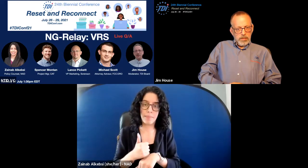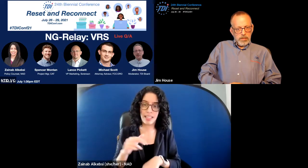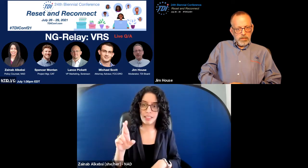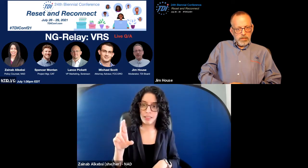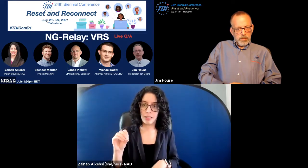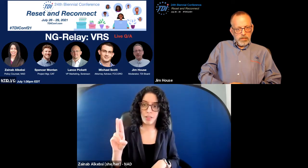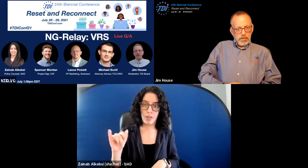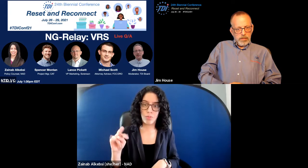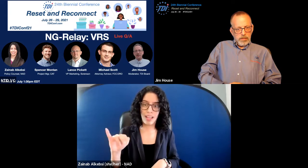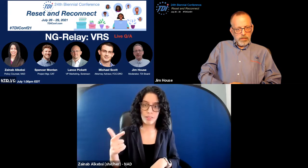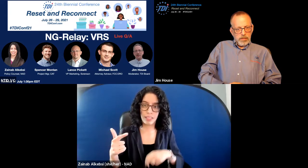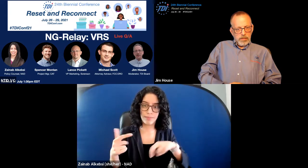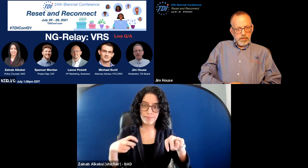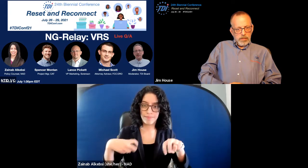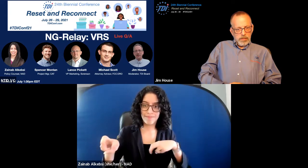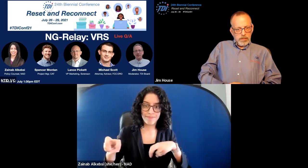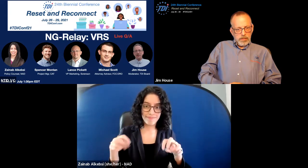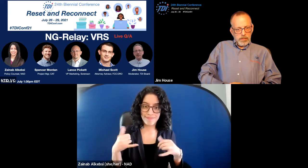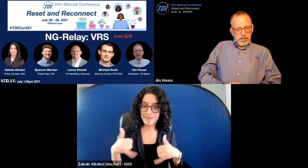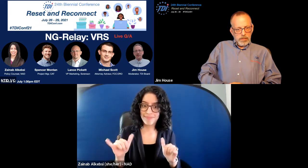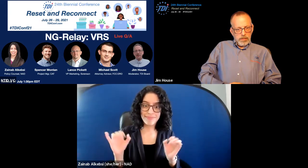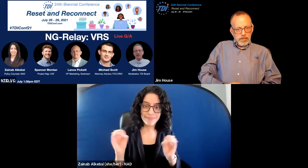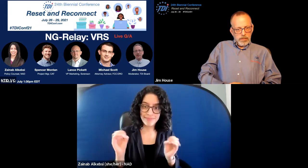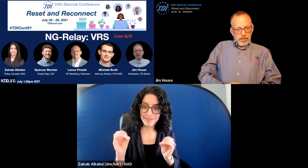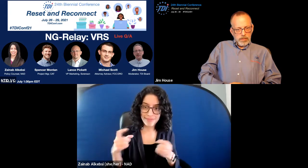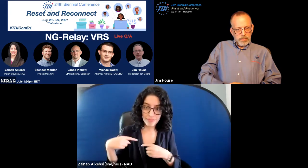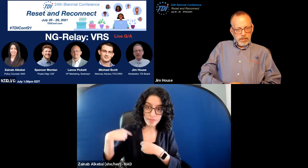have the skills-based routing.